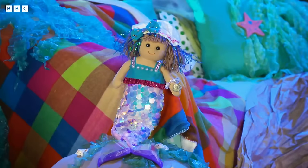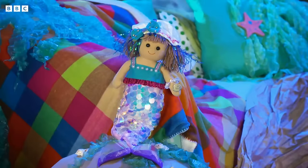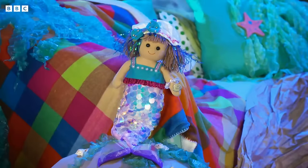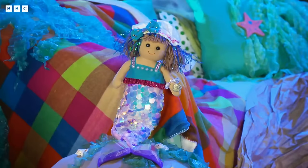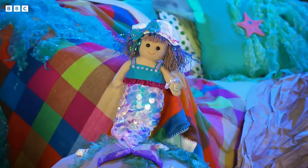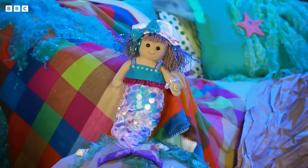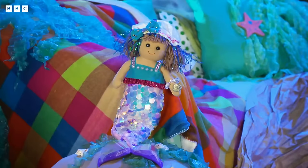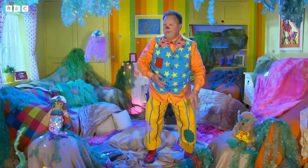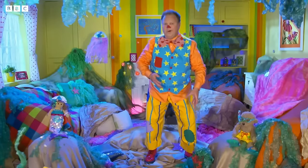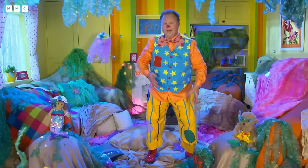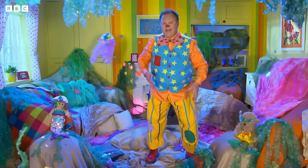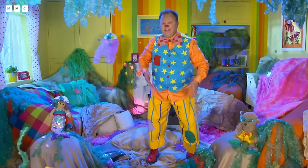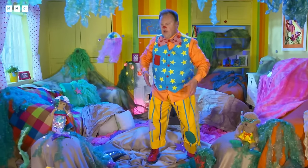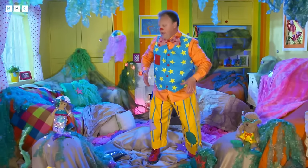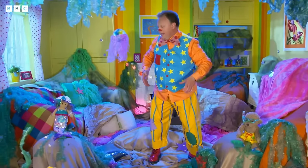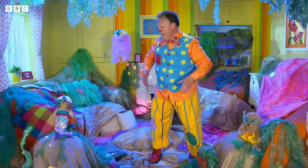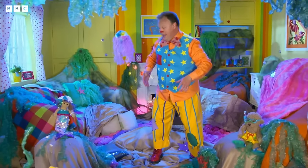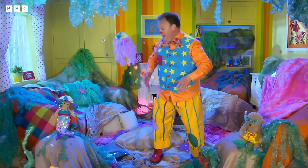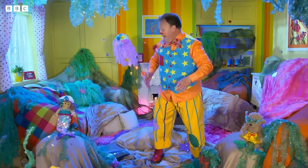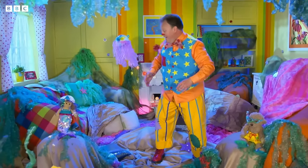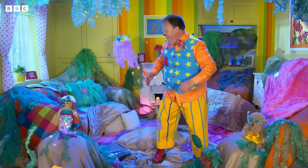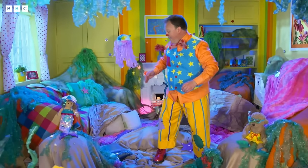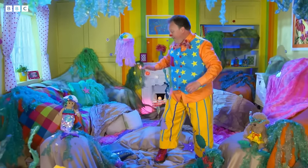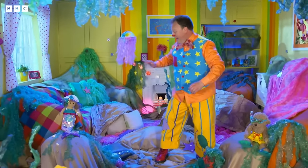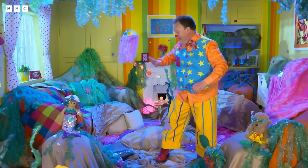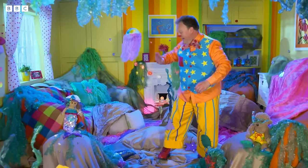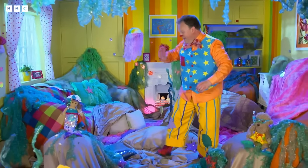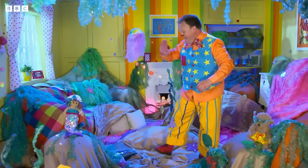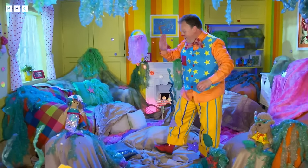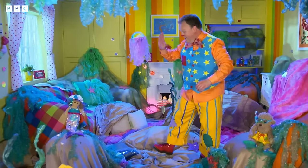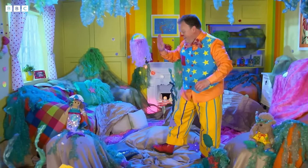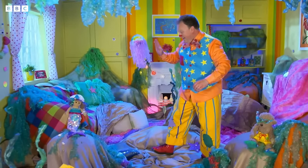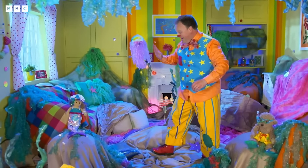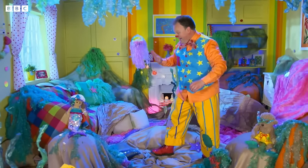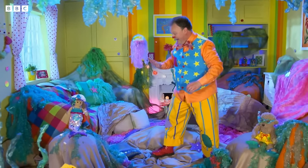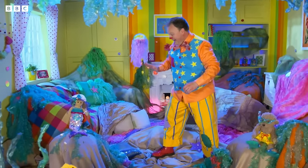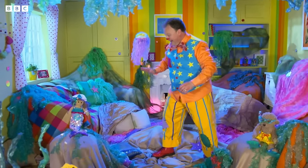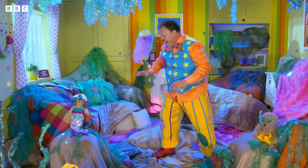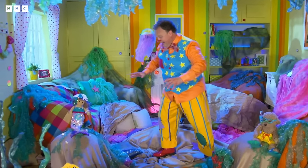underwater treasure. Polly Dolly? Oh, hello.